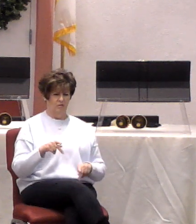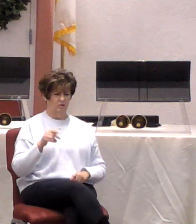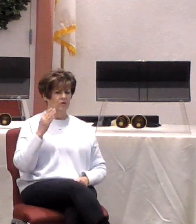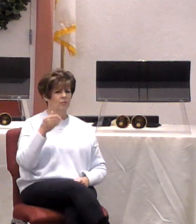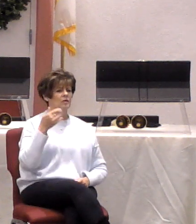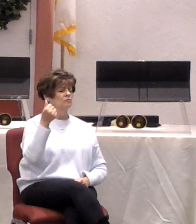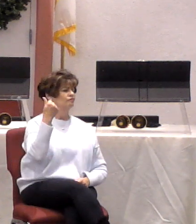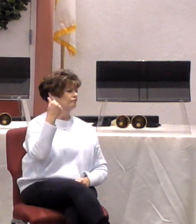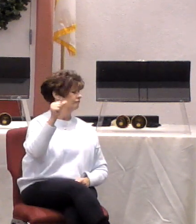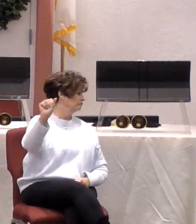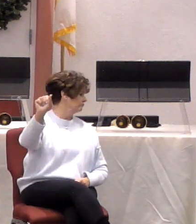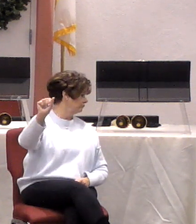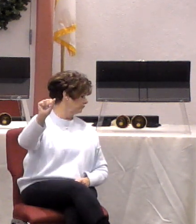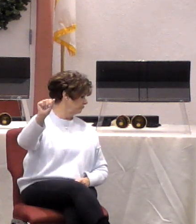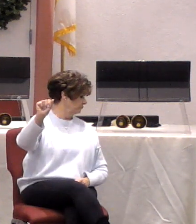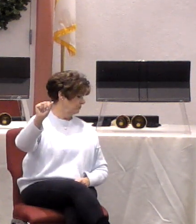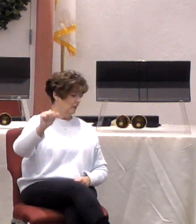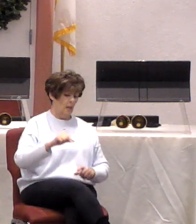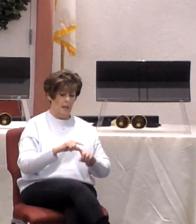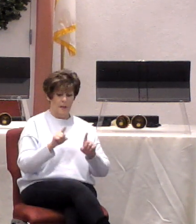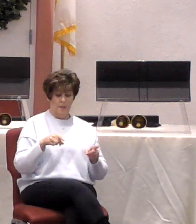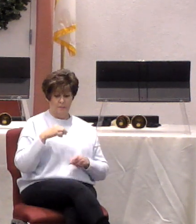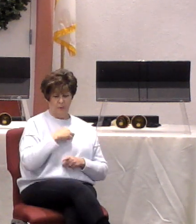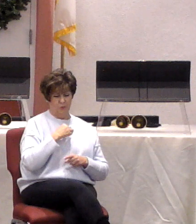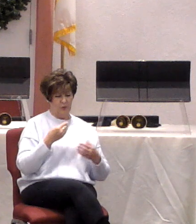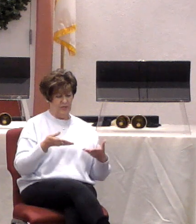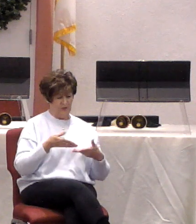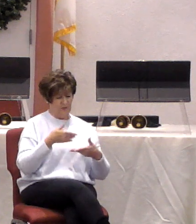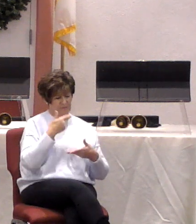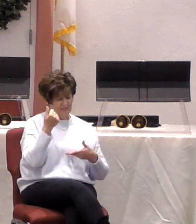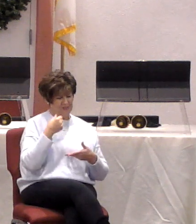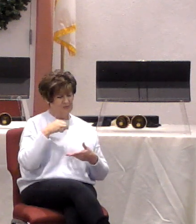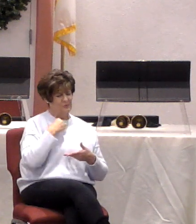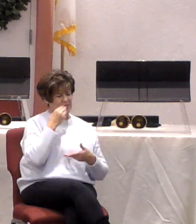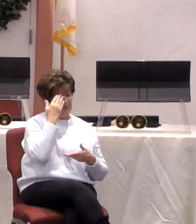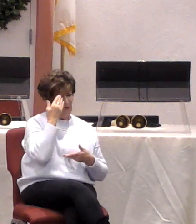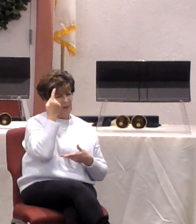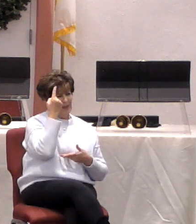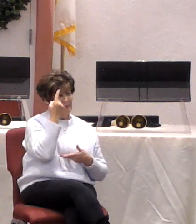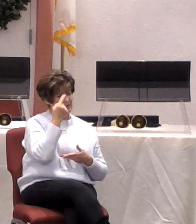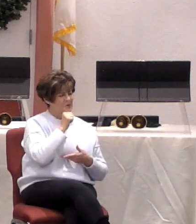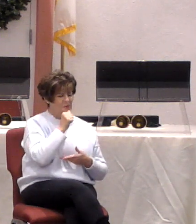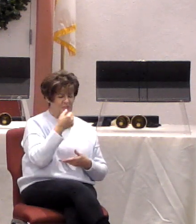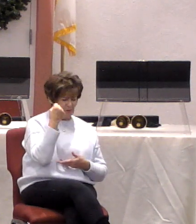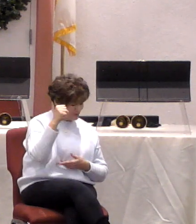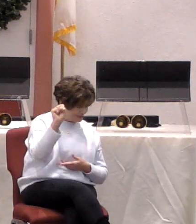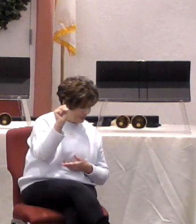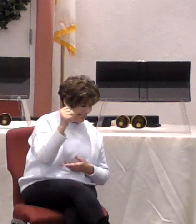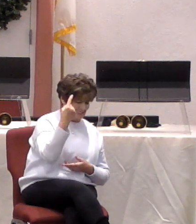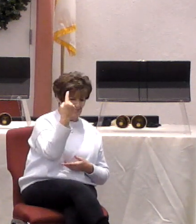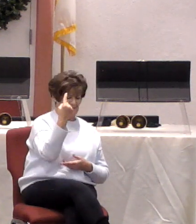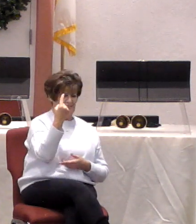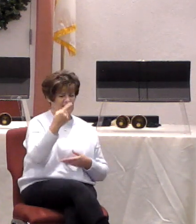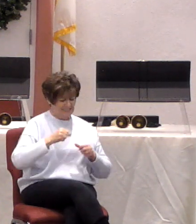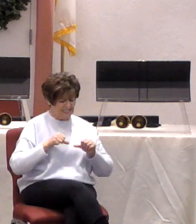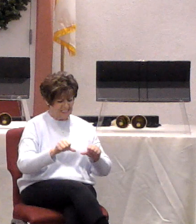Jesus. But we're here because we know him, because we don't reject him. So let's continue